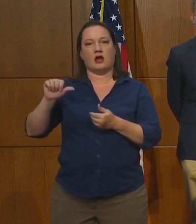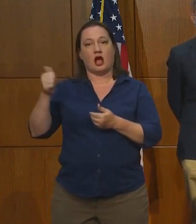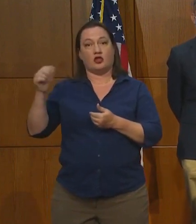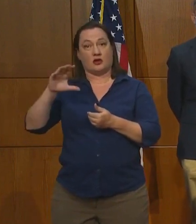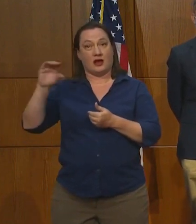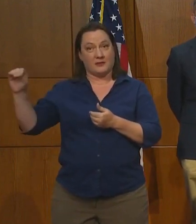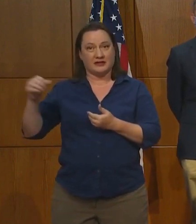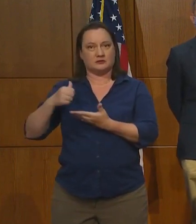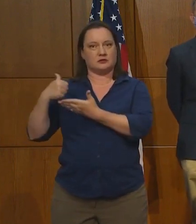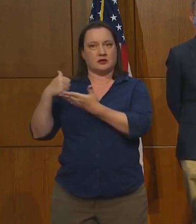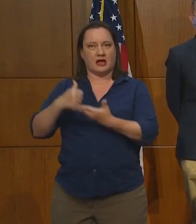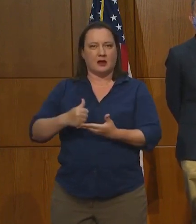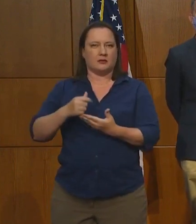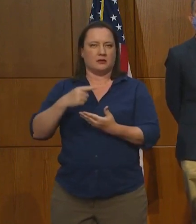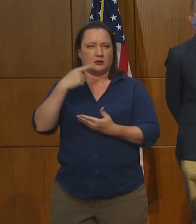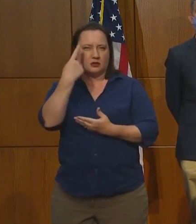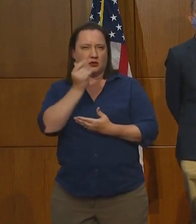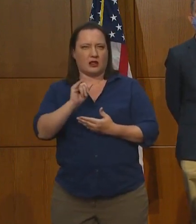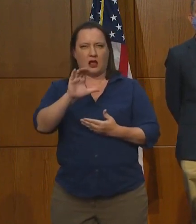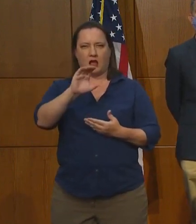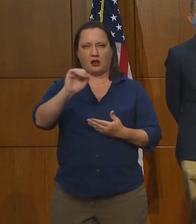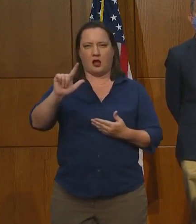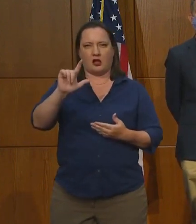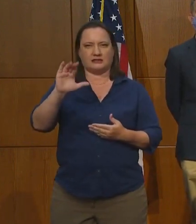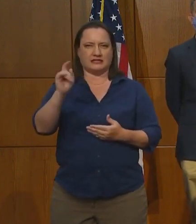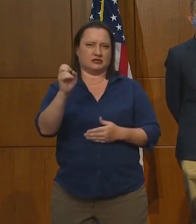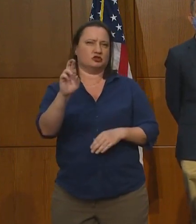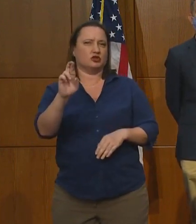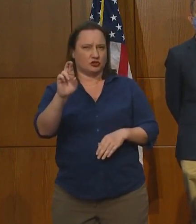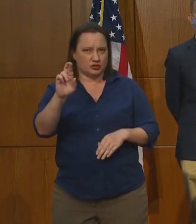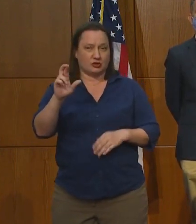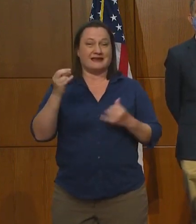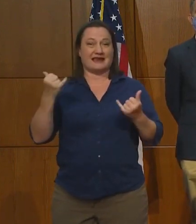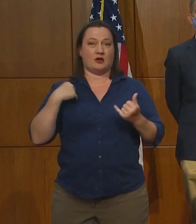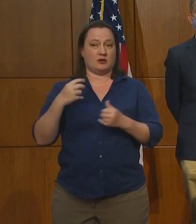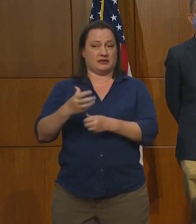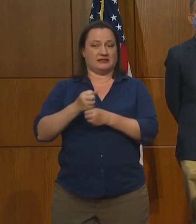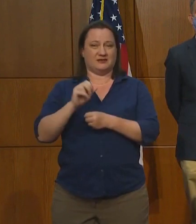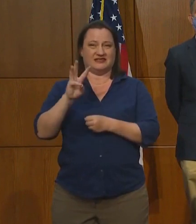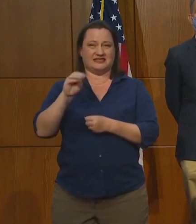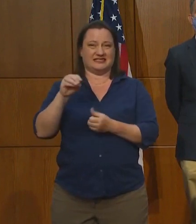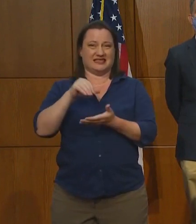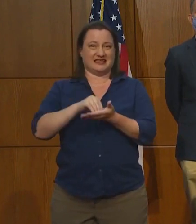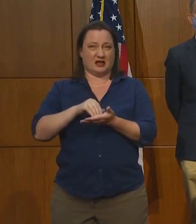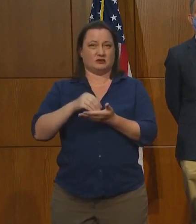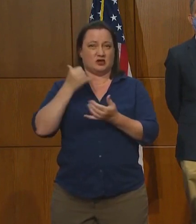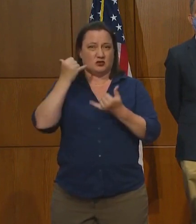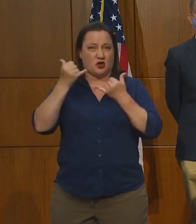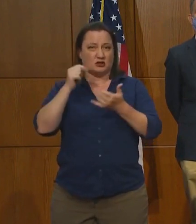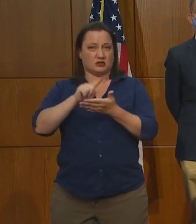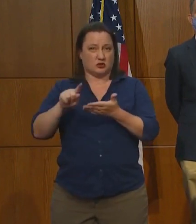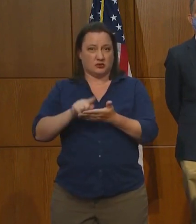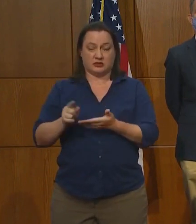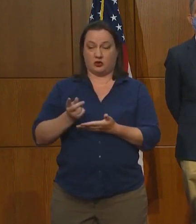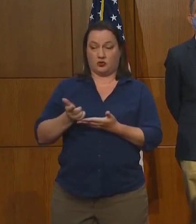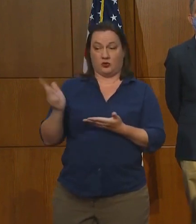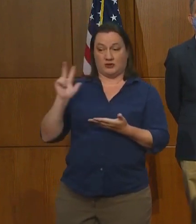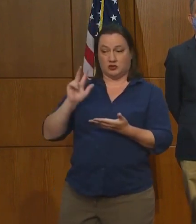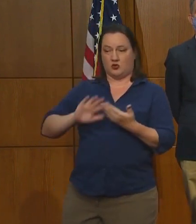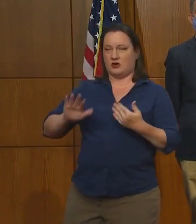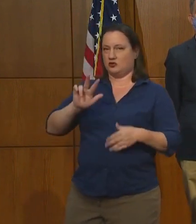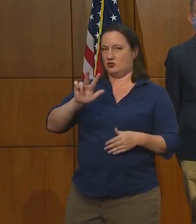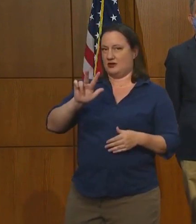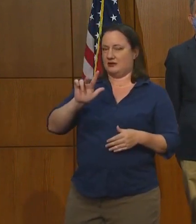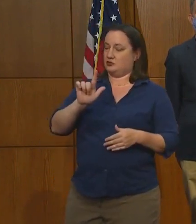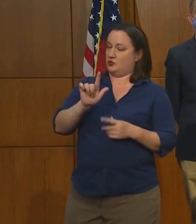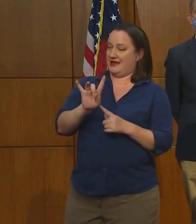call centers, and now we taken around 60,000 calls a week. 3 weeks ago it was around 28,000. And so we are